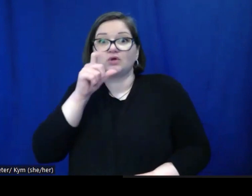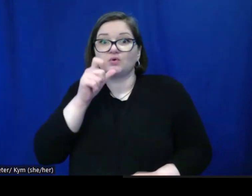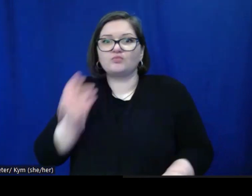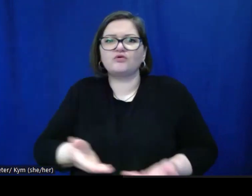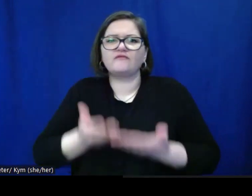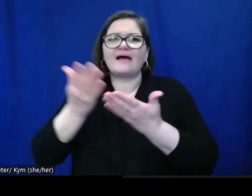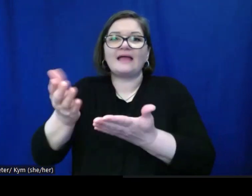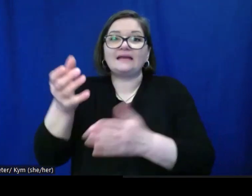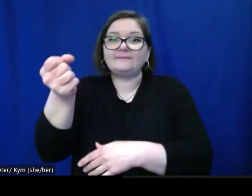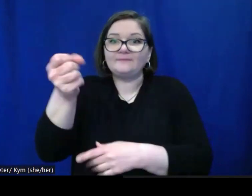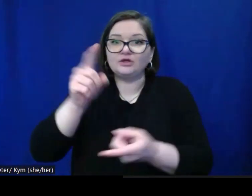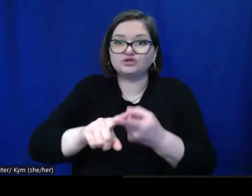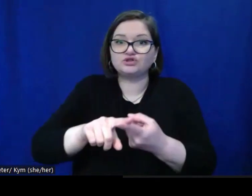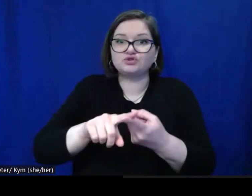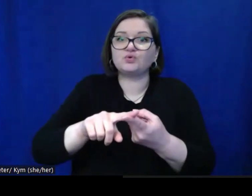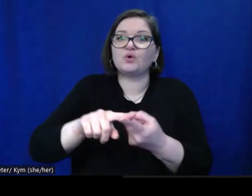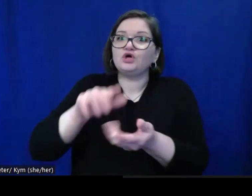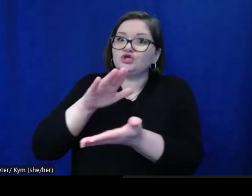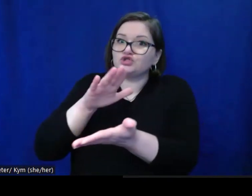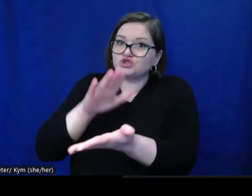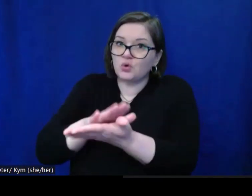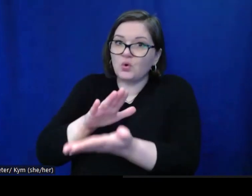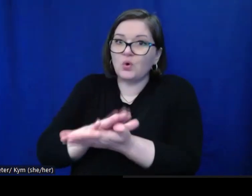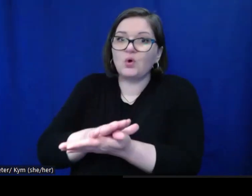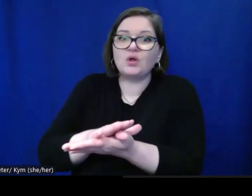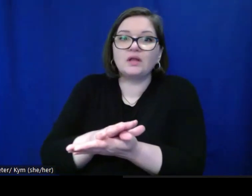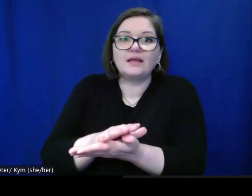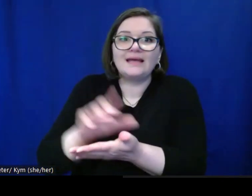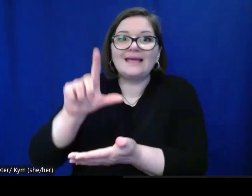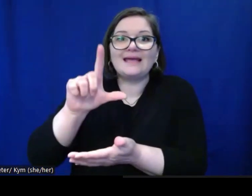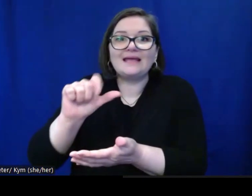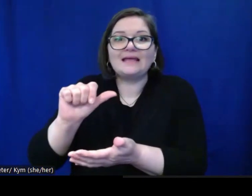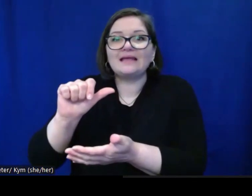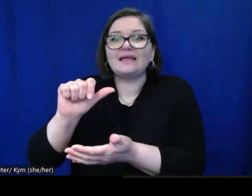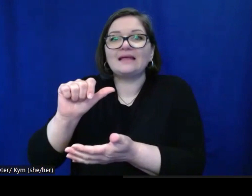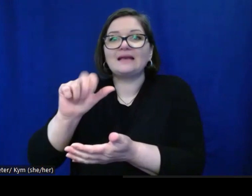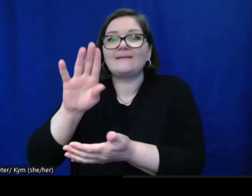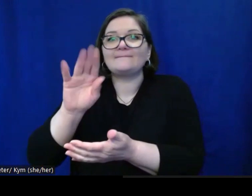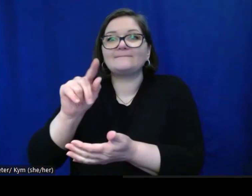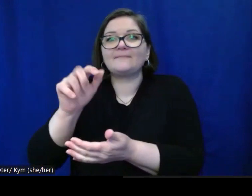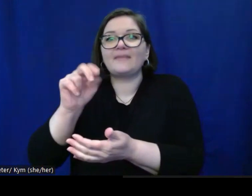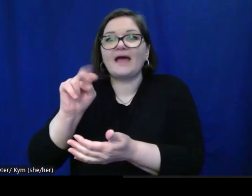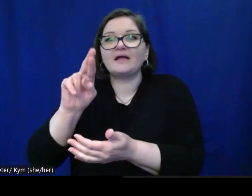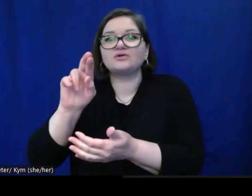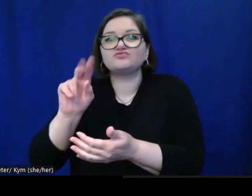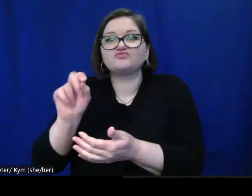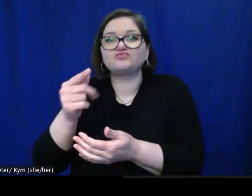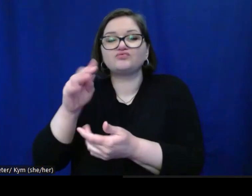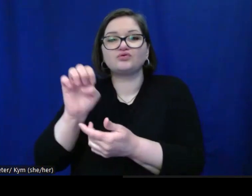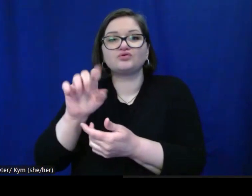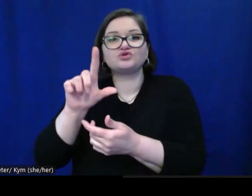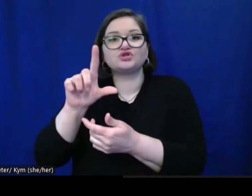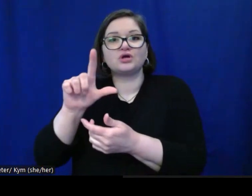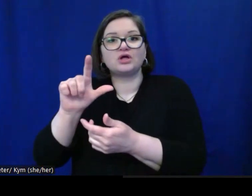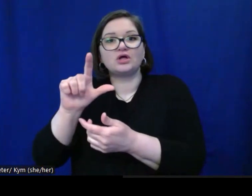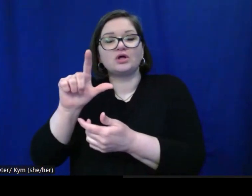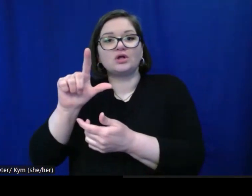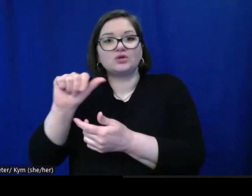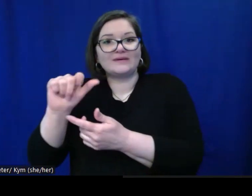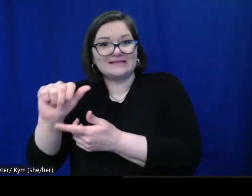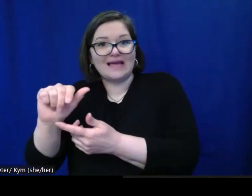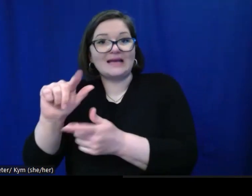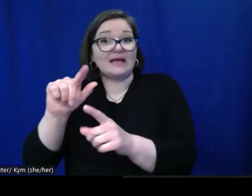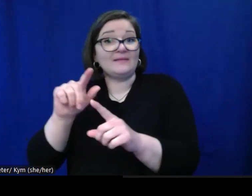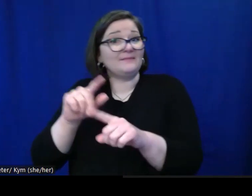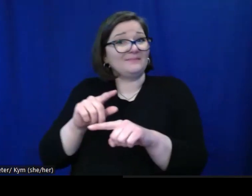Louisiana, buying nursing homes that were in trouble all around the country. Did they have any knowledge about